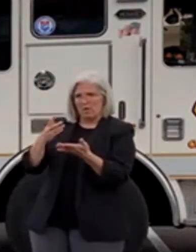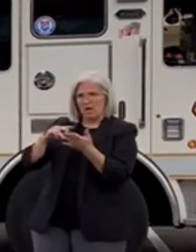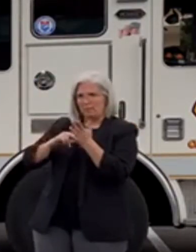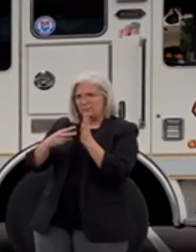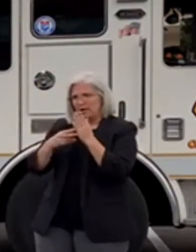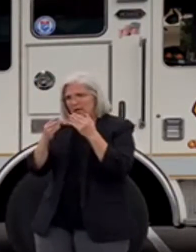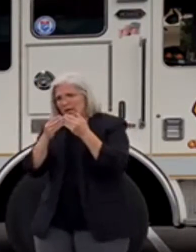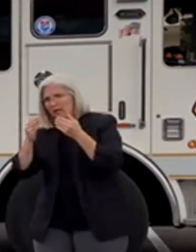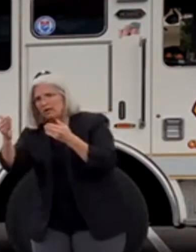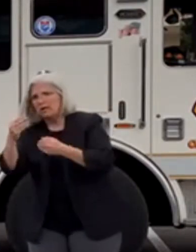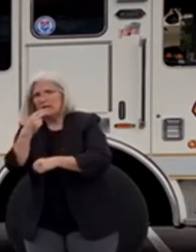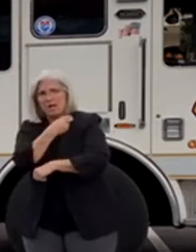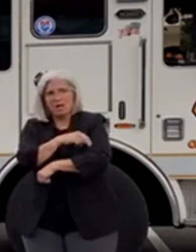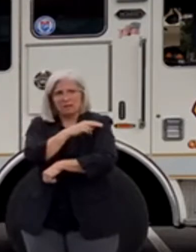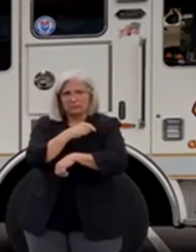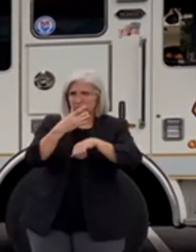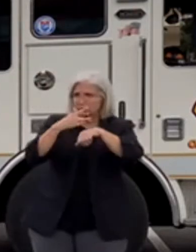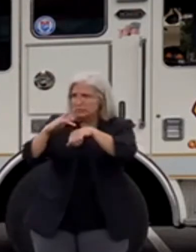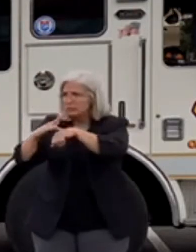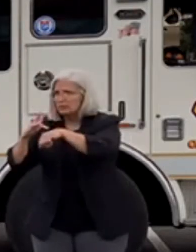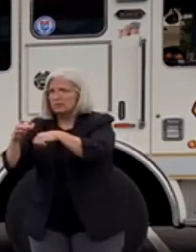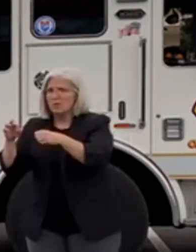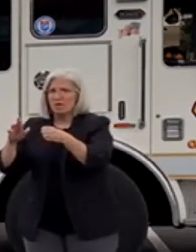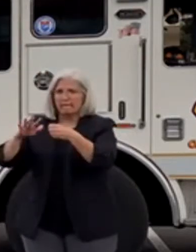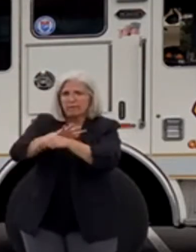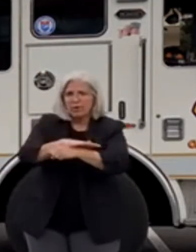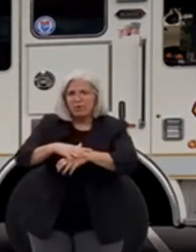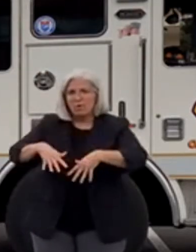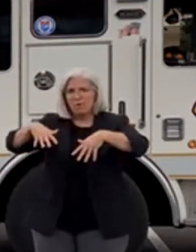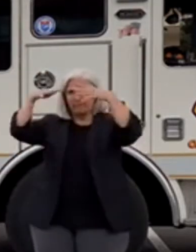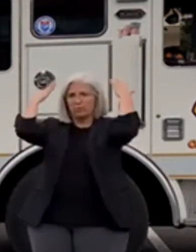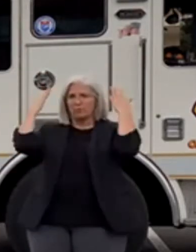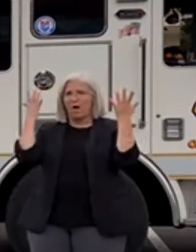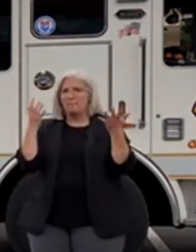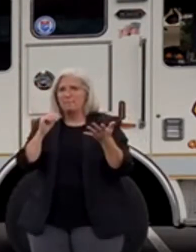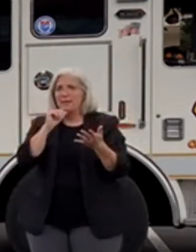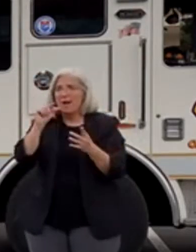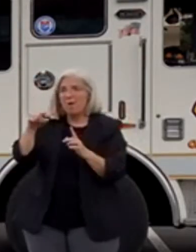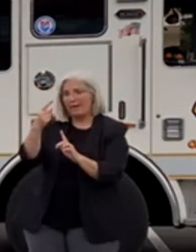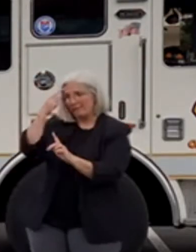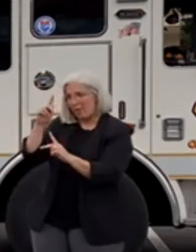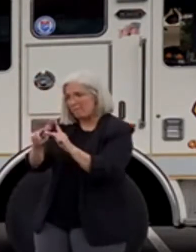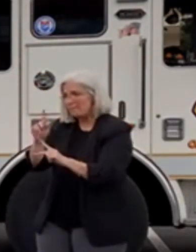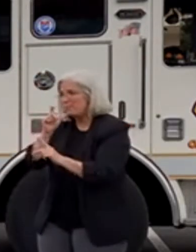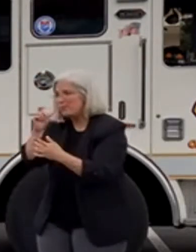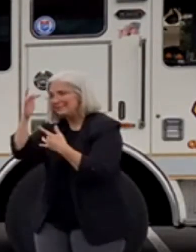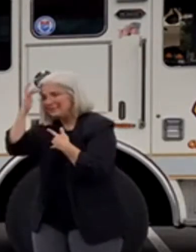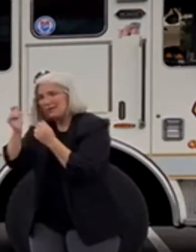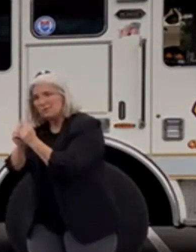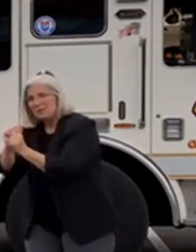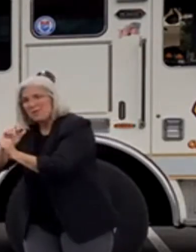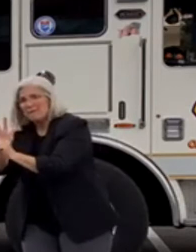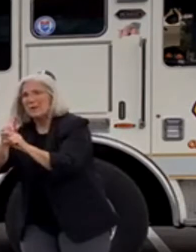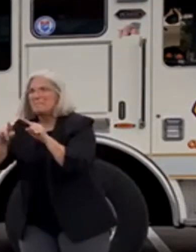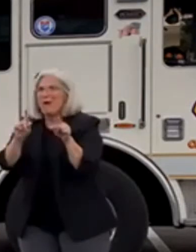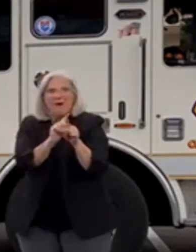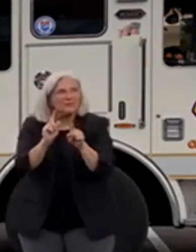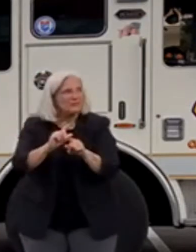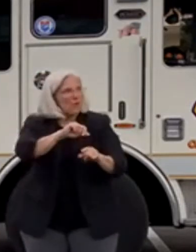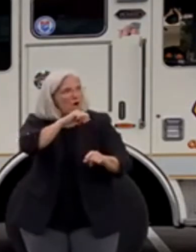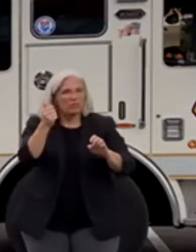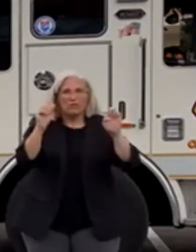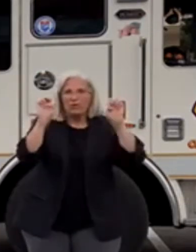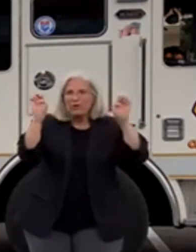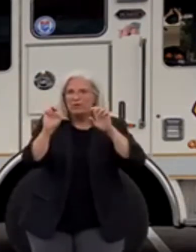ability to care for not only people with COVID-19, but for other people who need